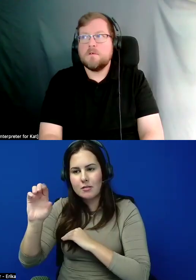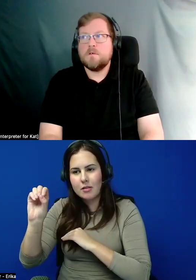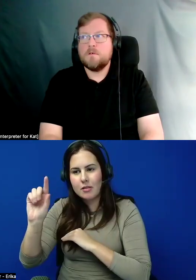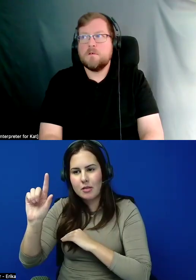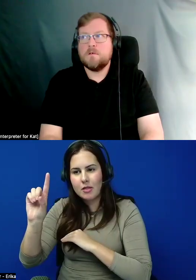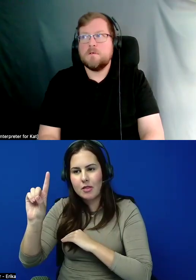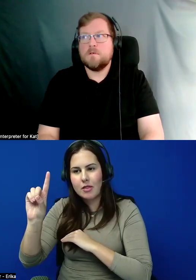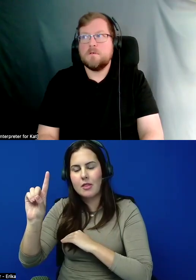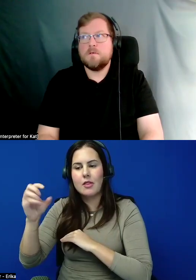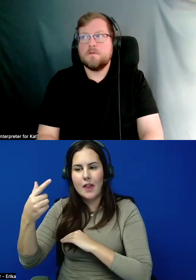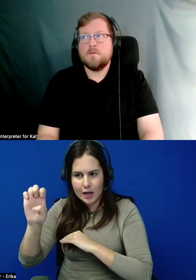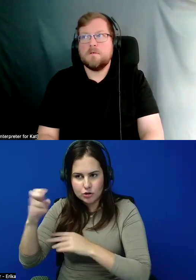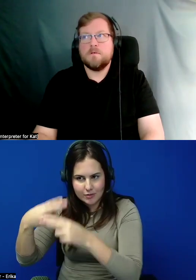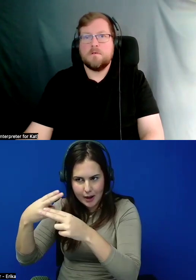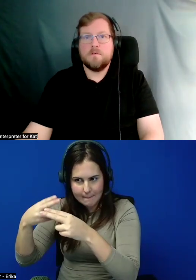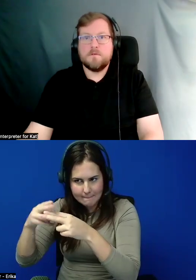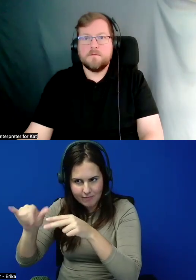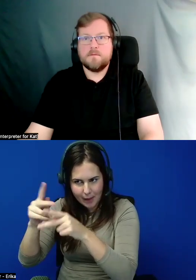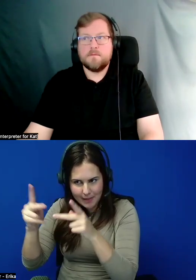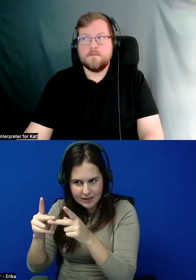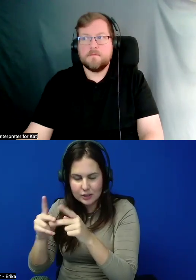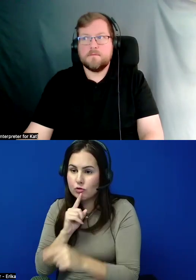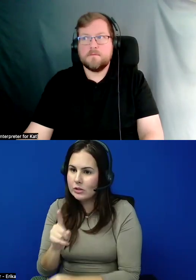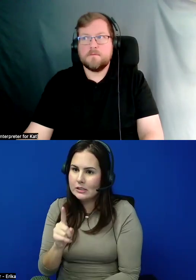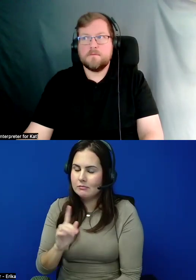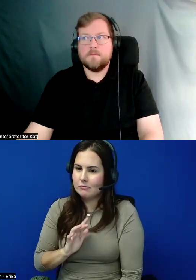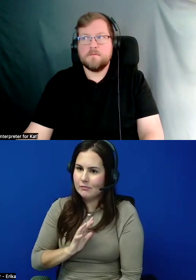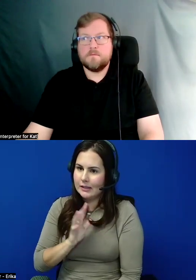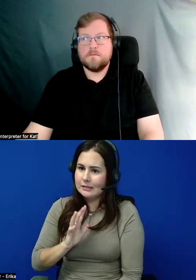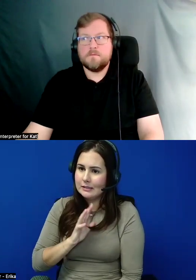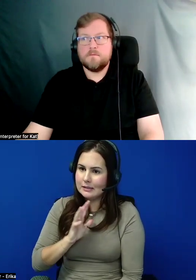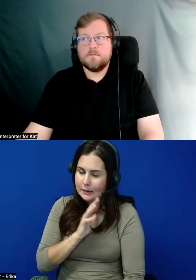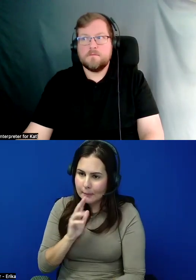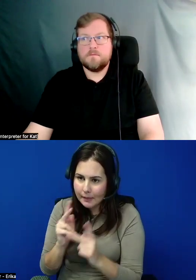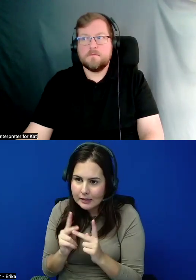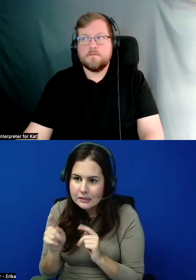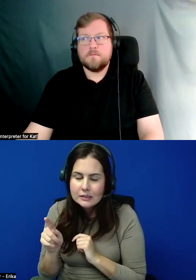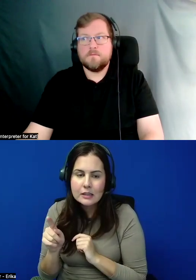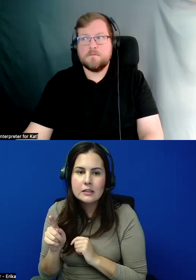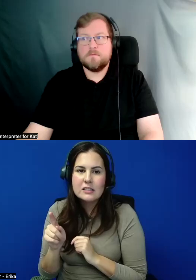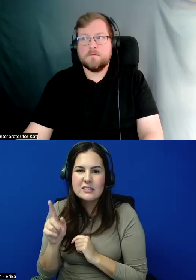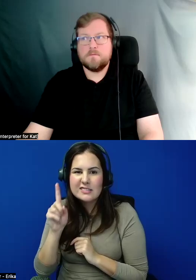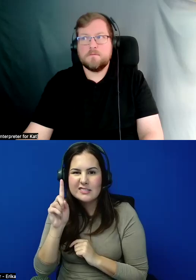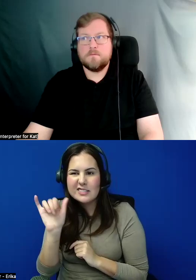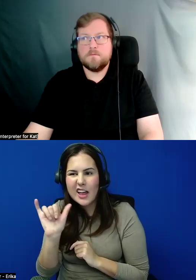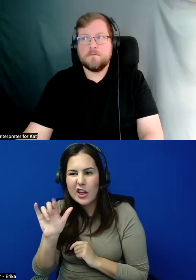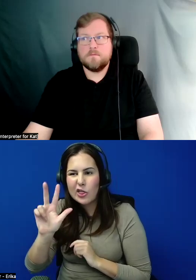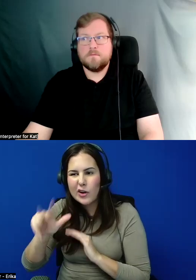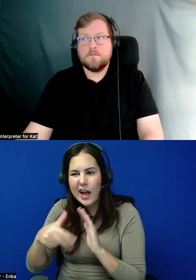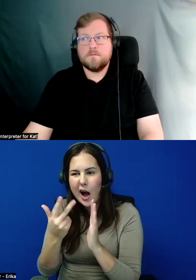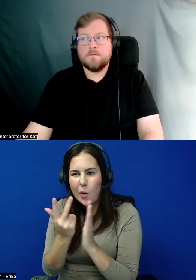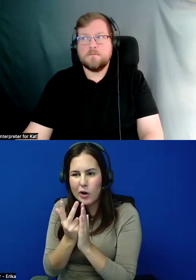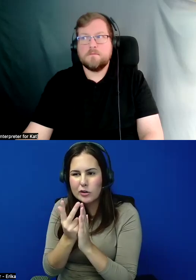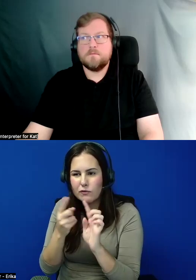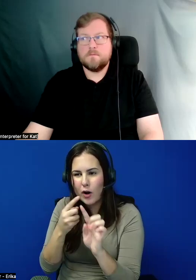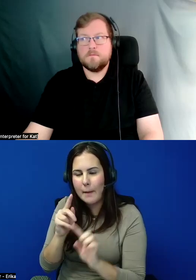like high-end eco lodge that's like 3 hours outside of Iquitos, half of it by boat,